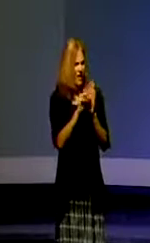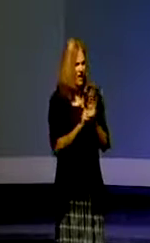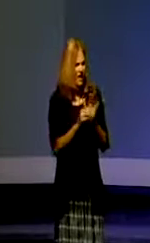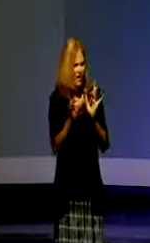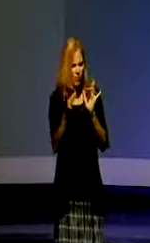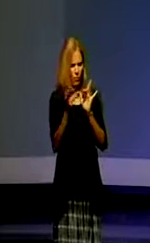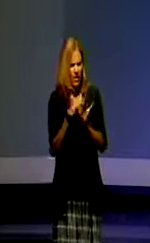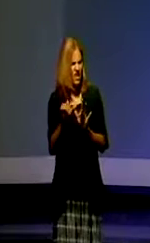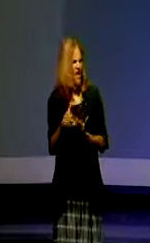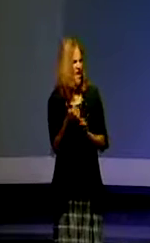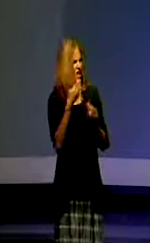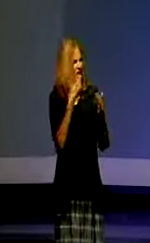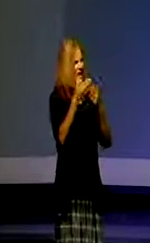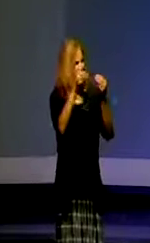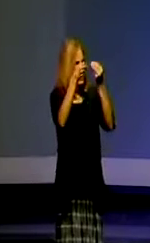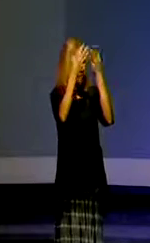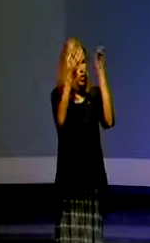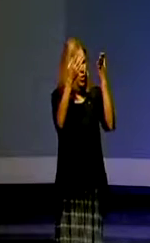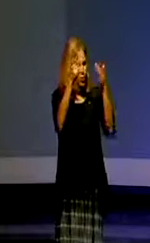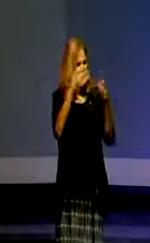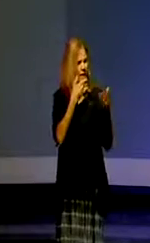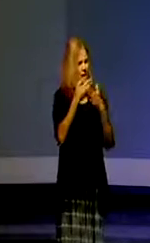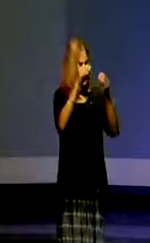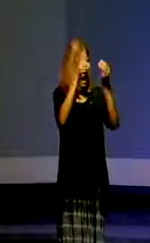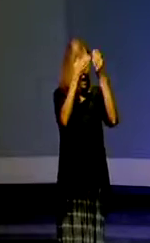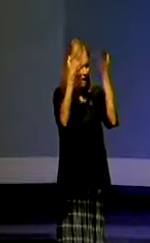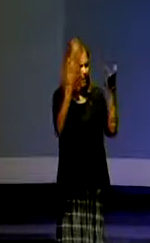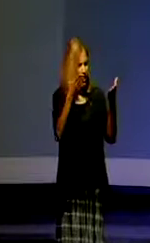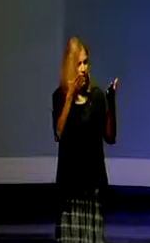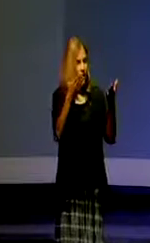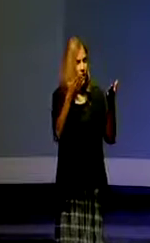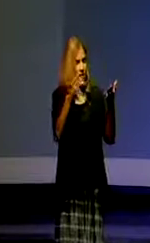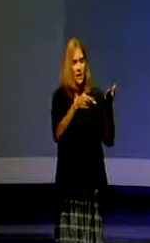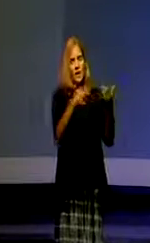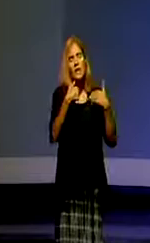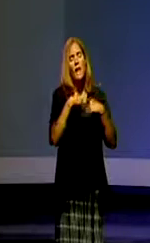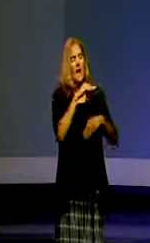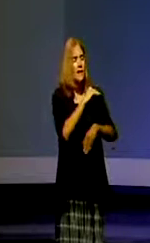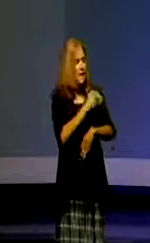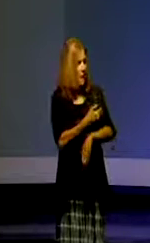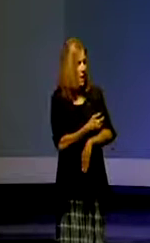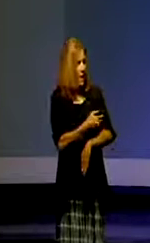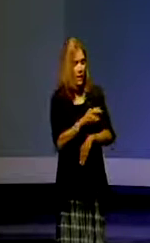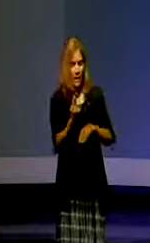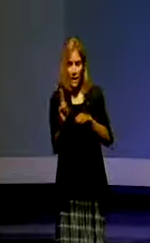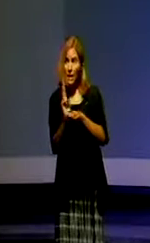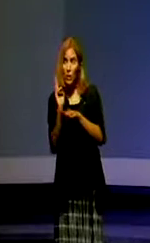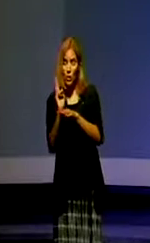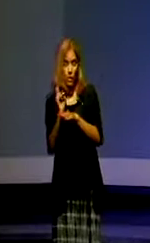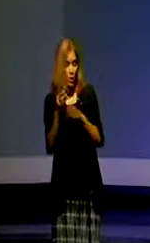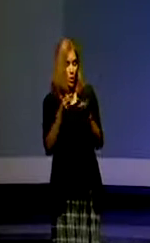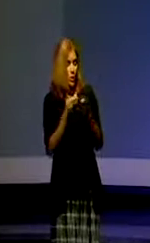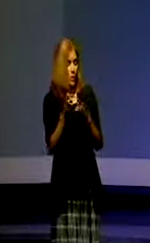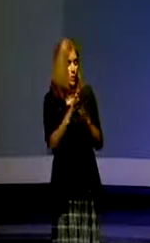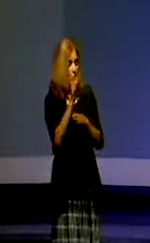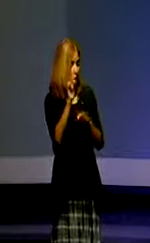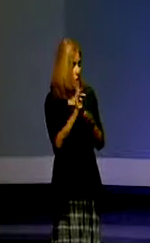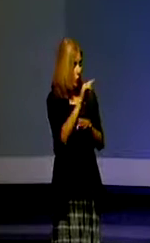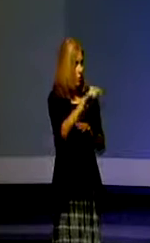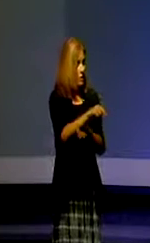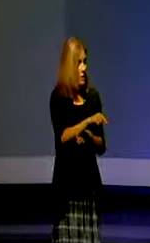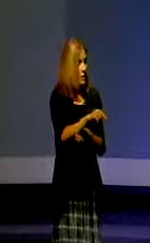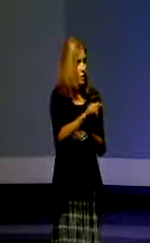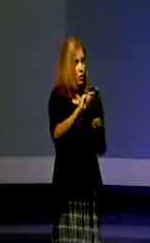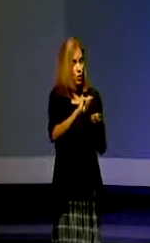something other than the gospel, when it is the gospel that has the power that God uses, that the Holy Spirit uses